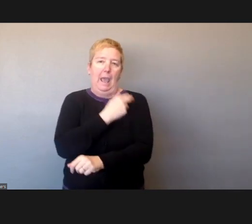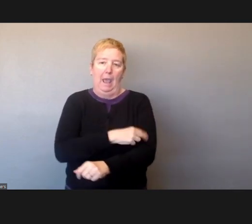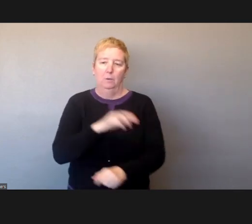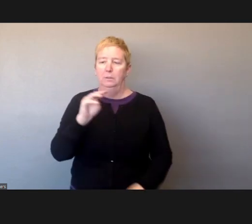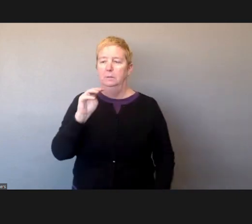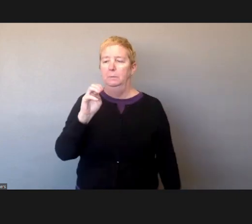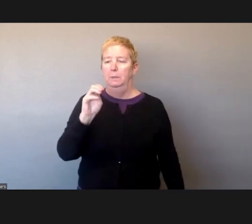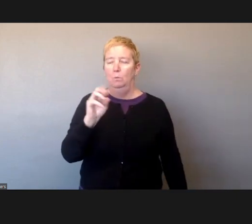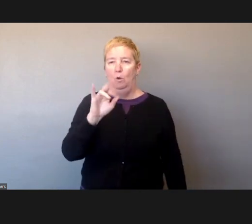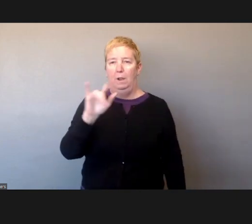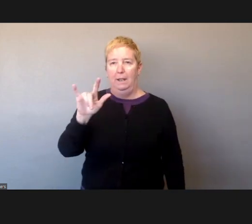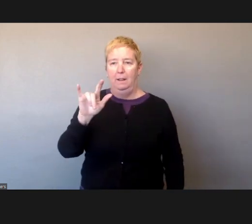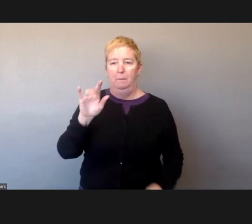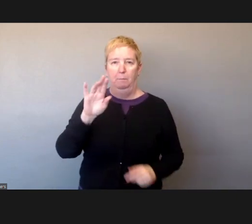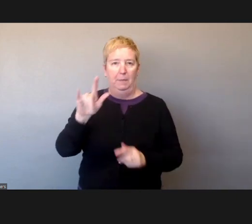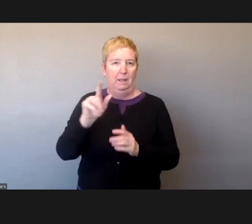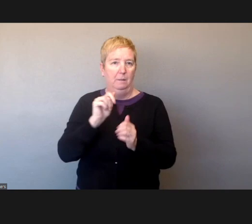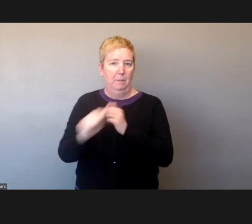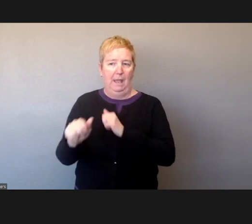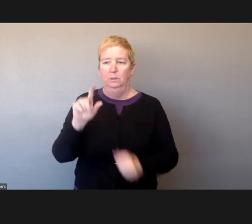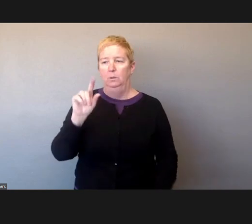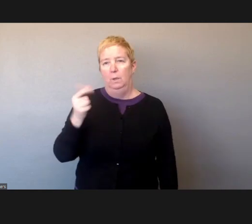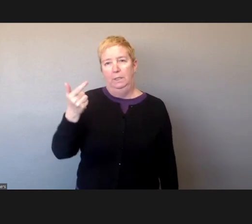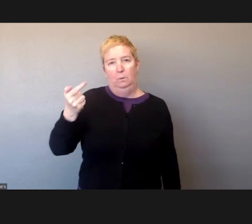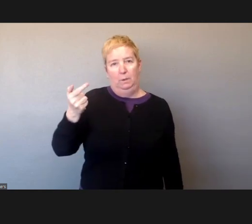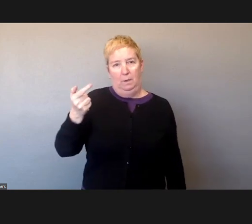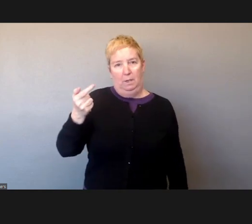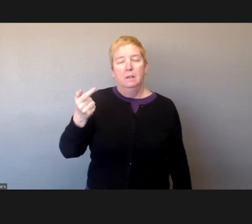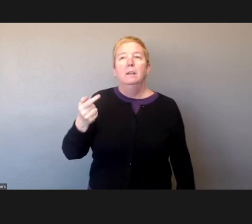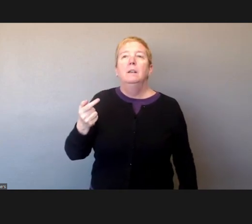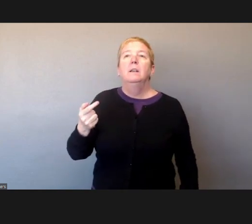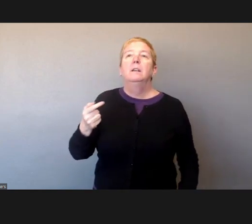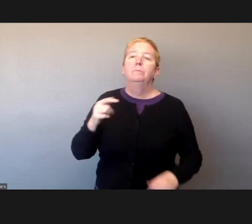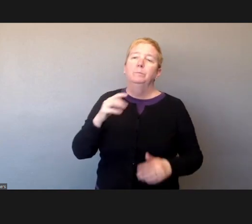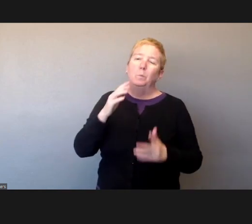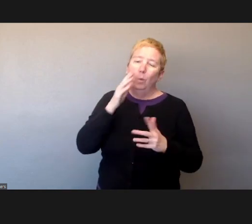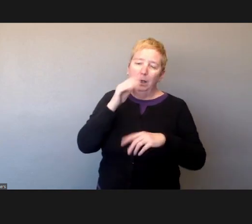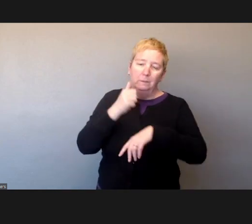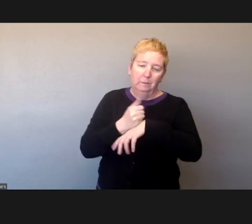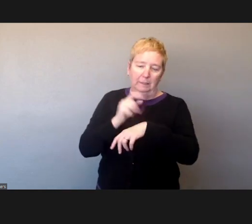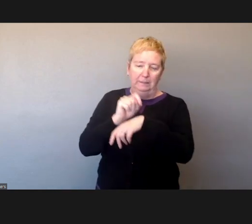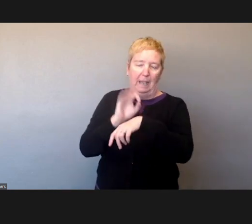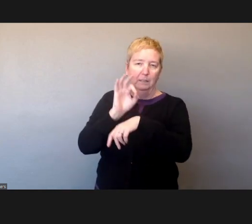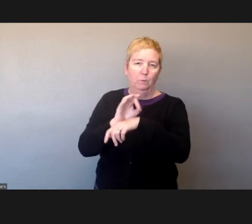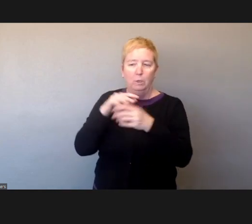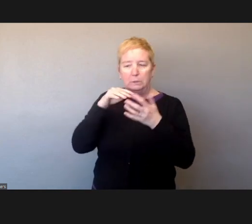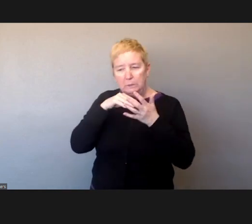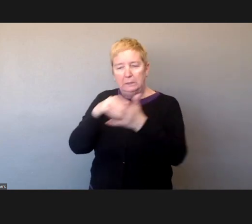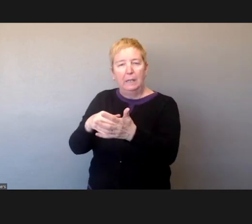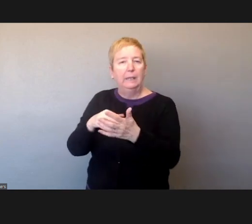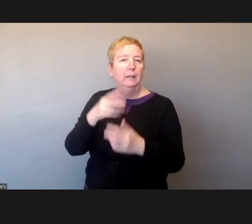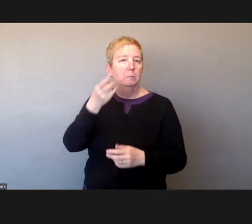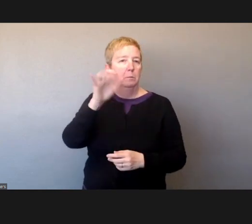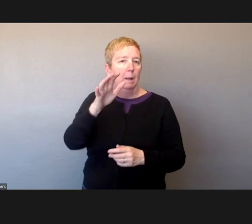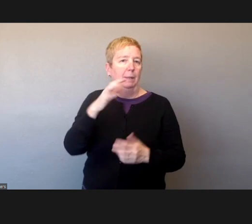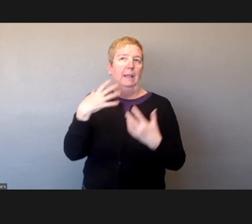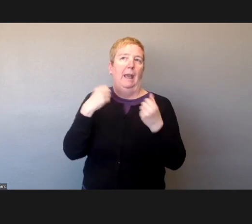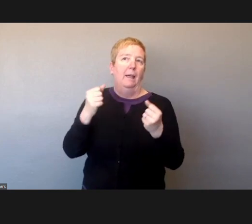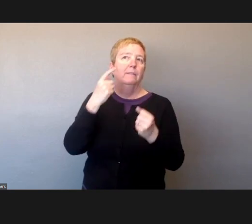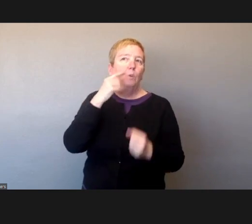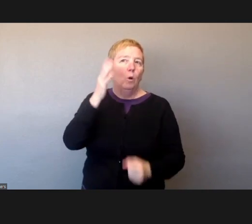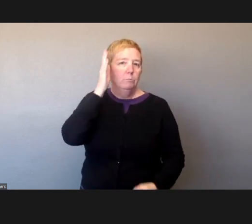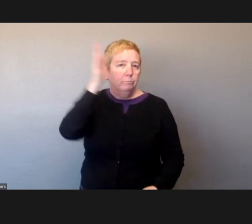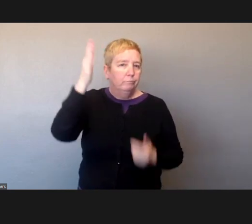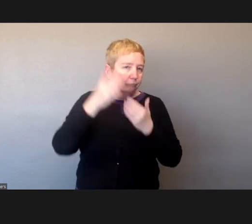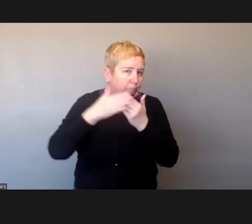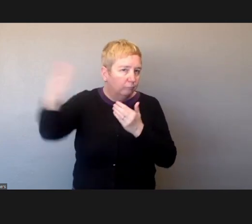in 2021 to do a task force on the future of public health. We're looking at that. We're looking at our structure. How